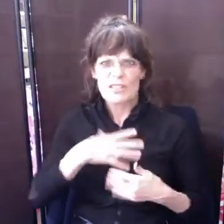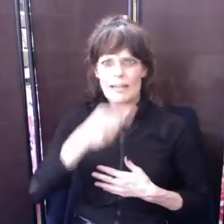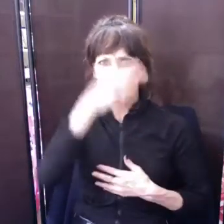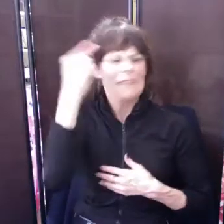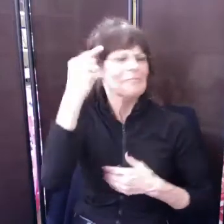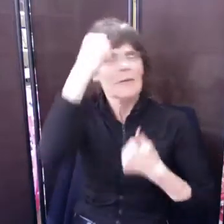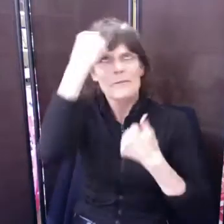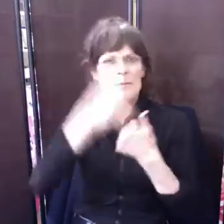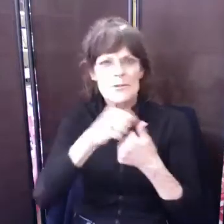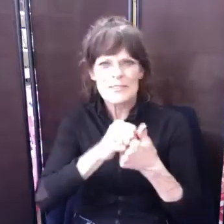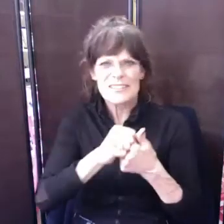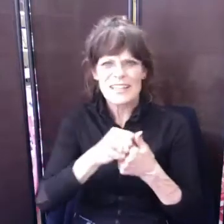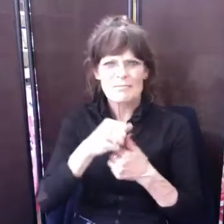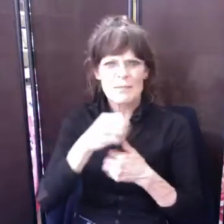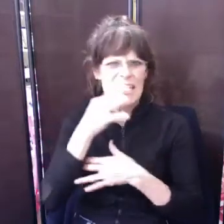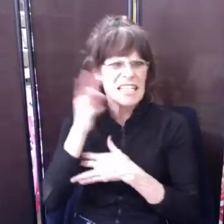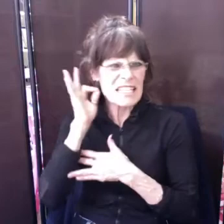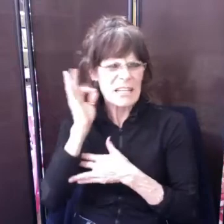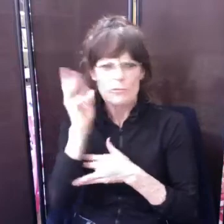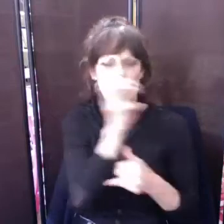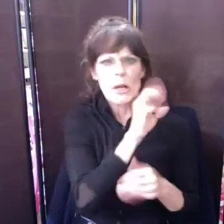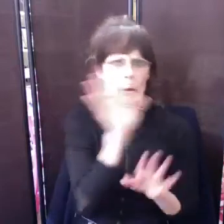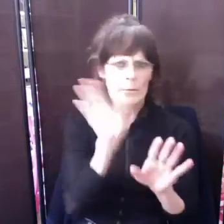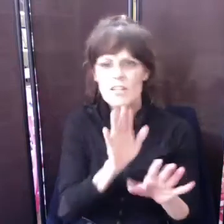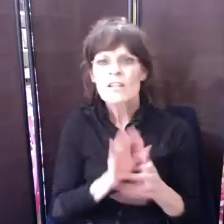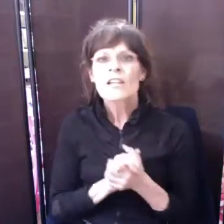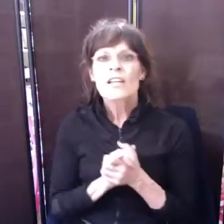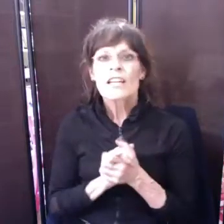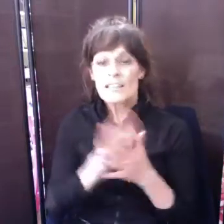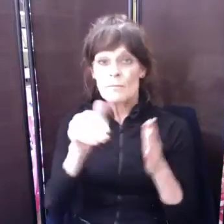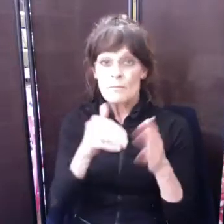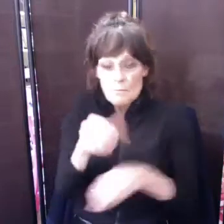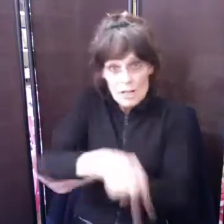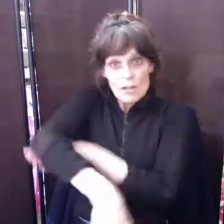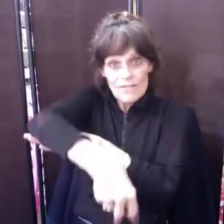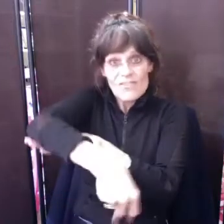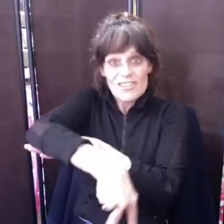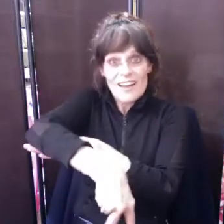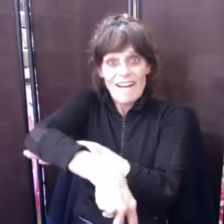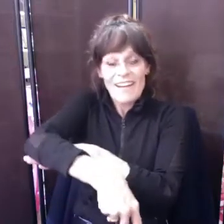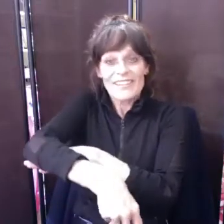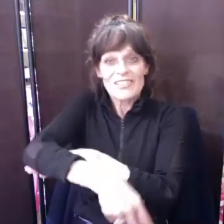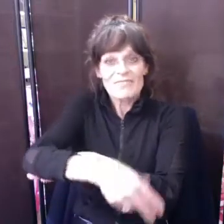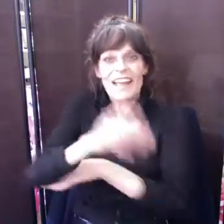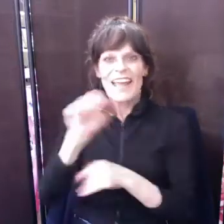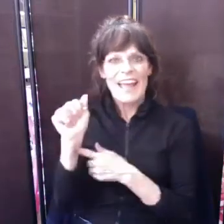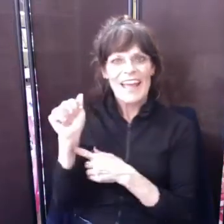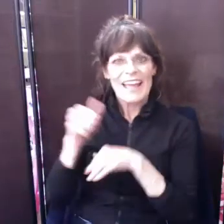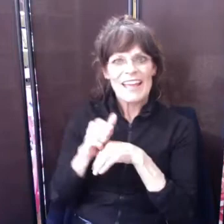like an Indian in the middle. It was weird. But in the middle of the night, you know, so AA central office in Los Angeles